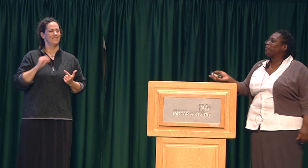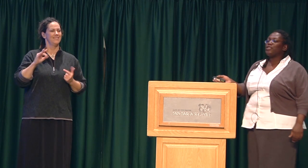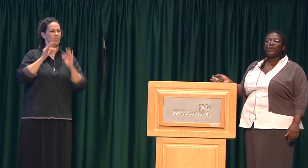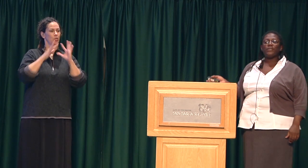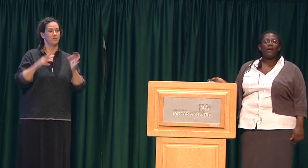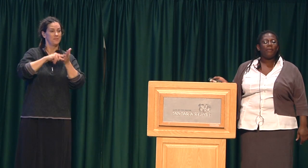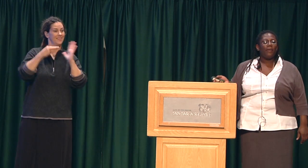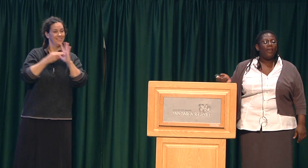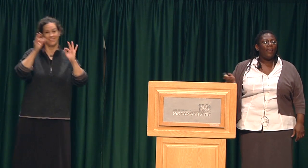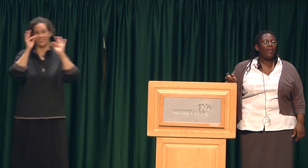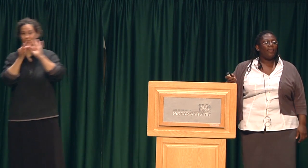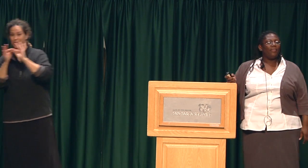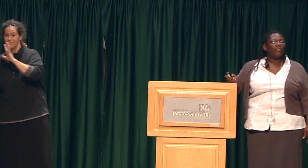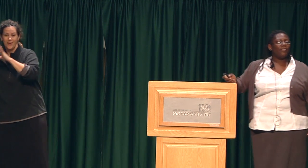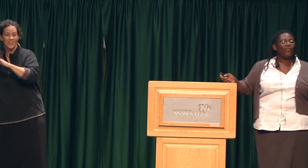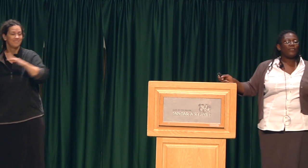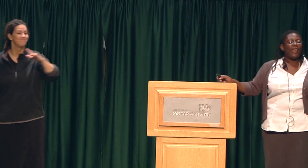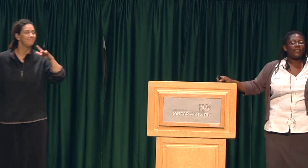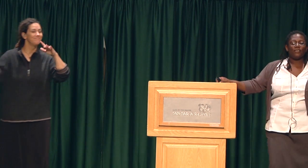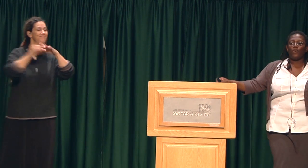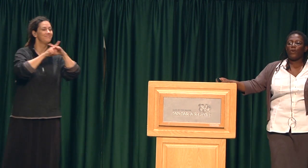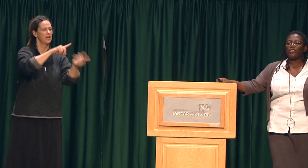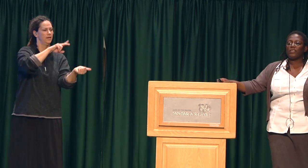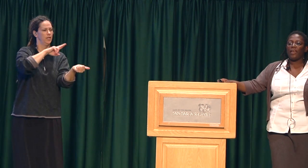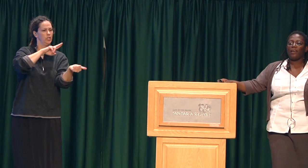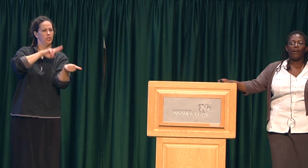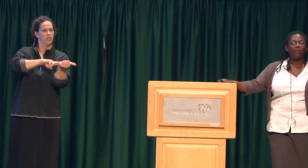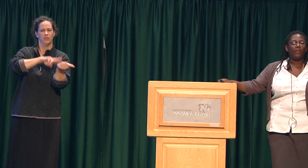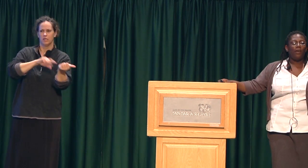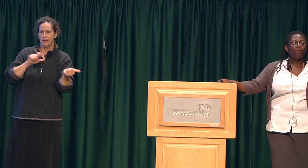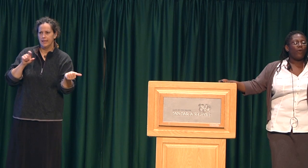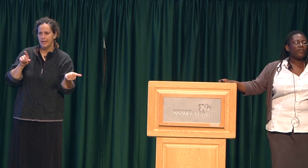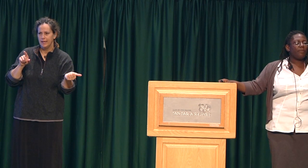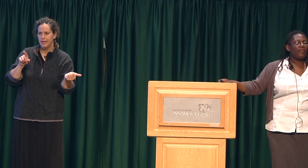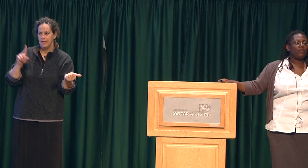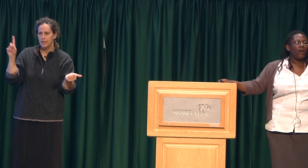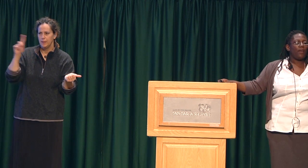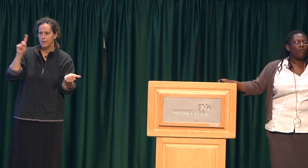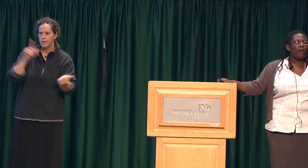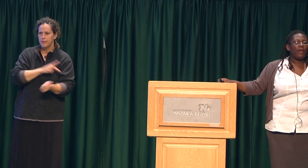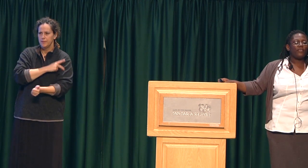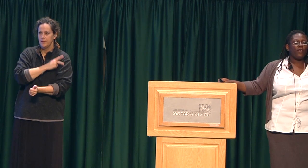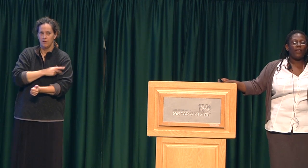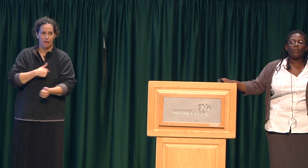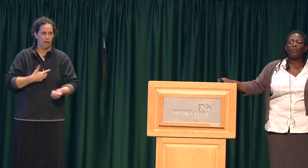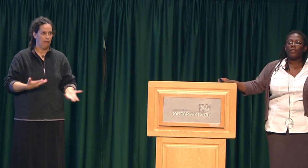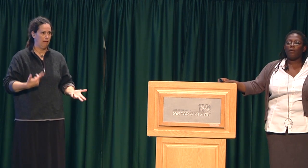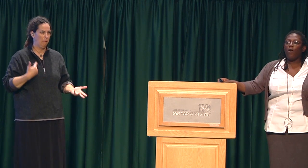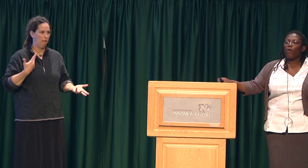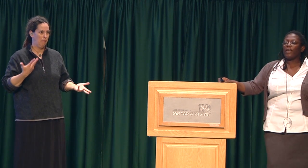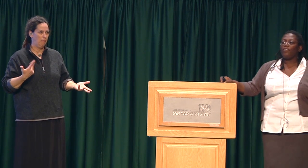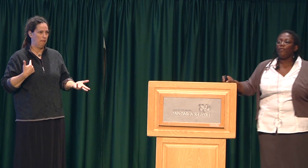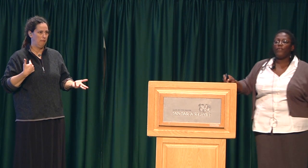the interpreter shows up and the nurse asks, questions like, well, where's the patient? Well, I don't know. I'm not his friend. I don't live